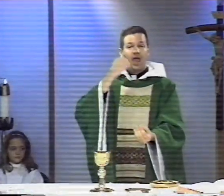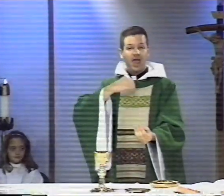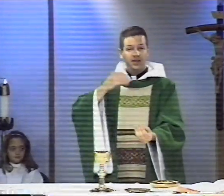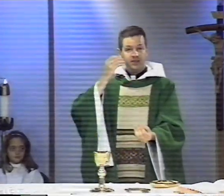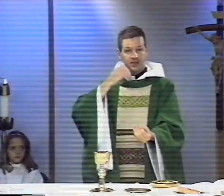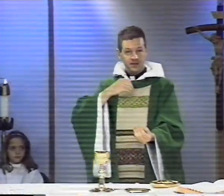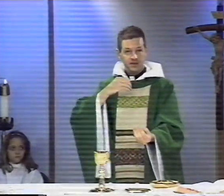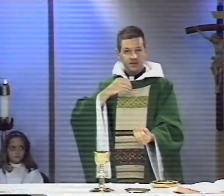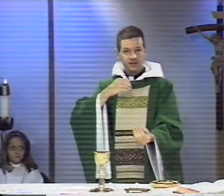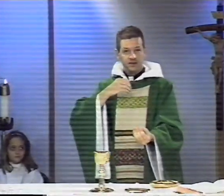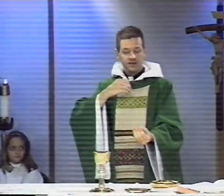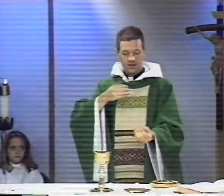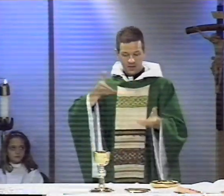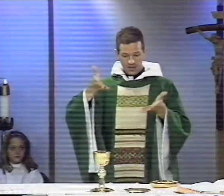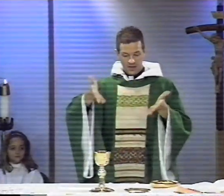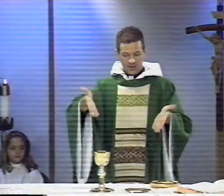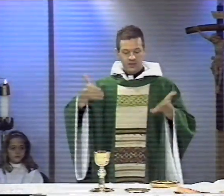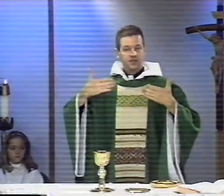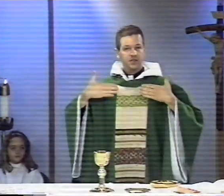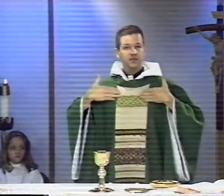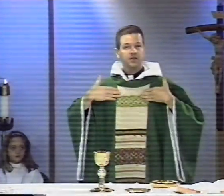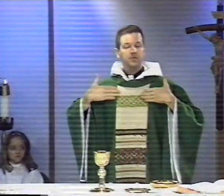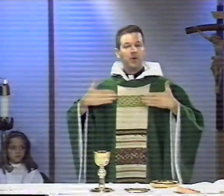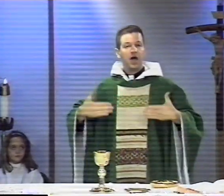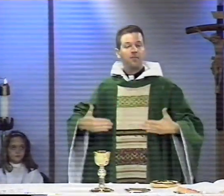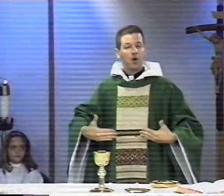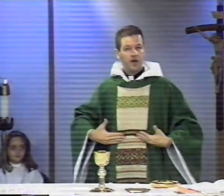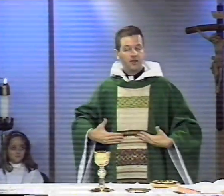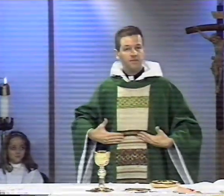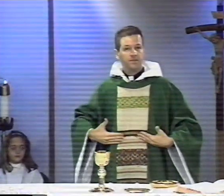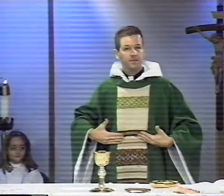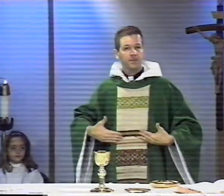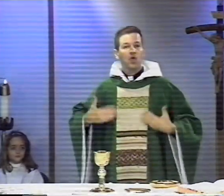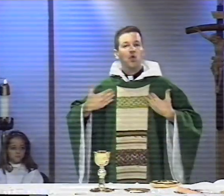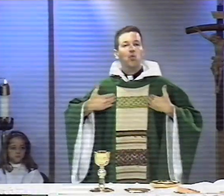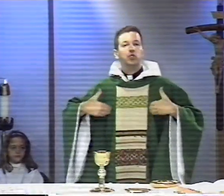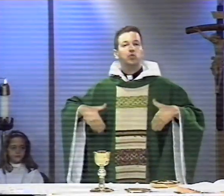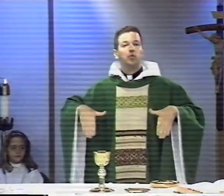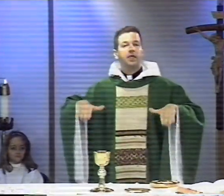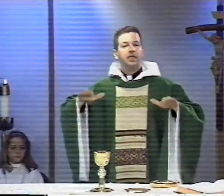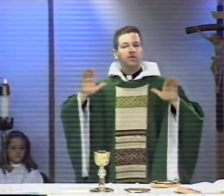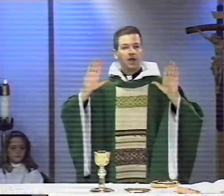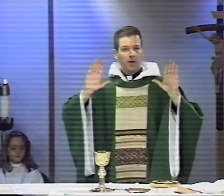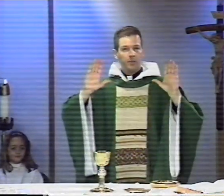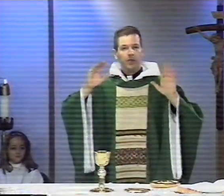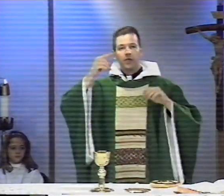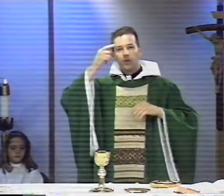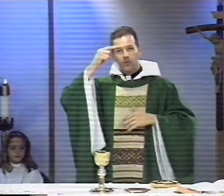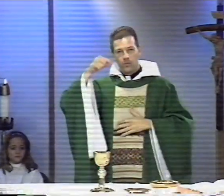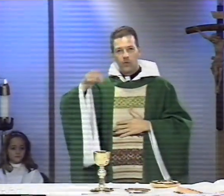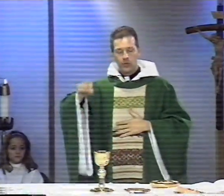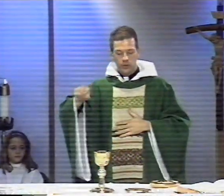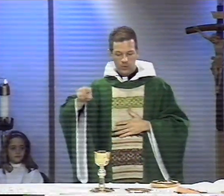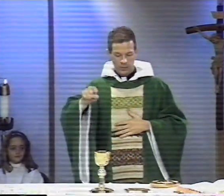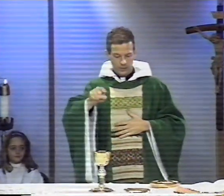and eat it. This is my body, which will be given up for you."